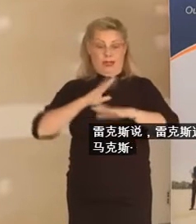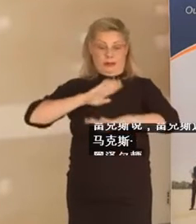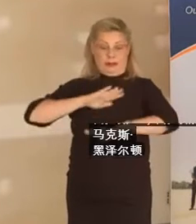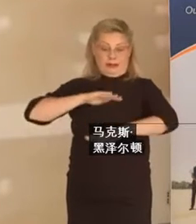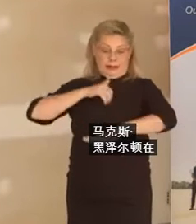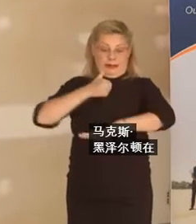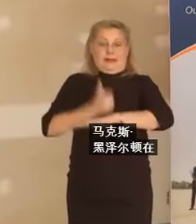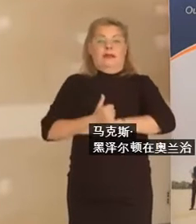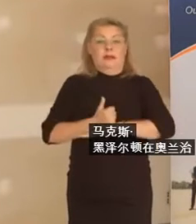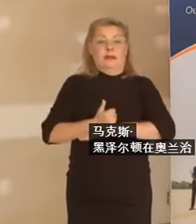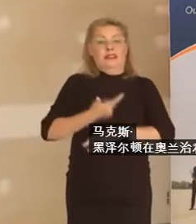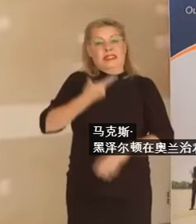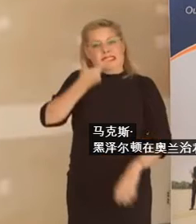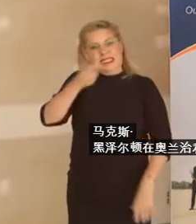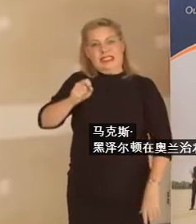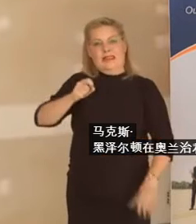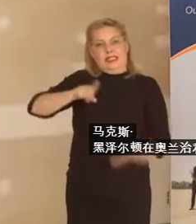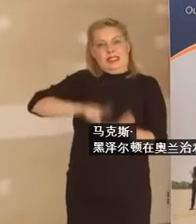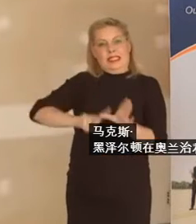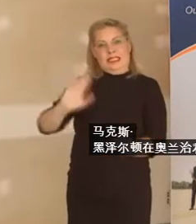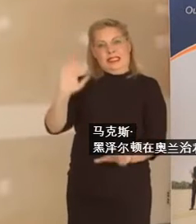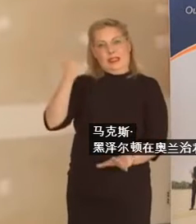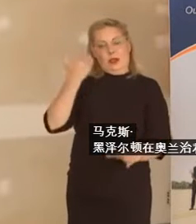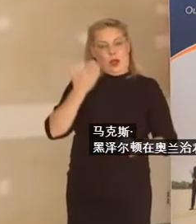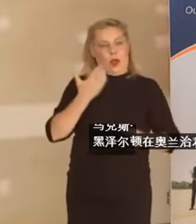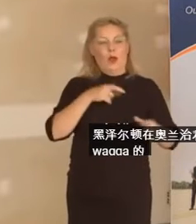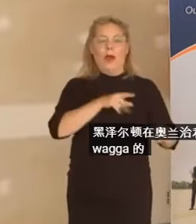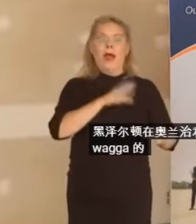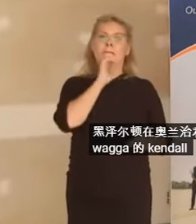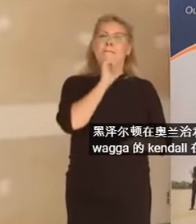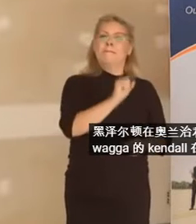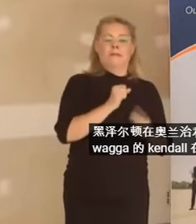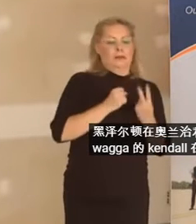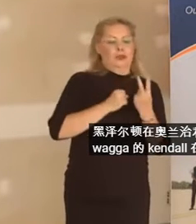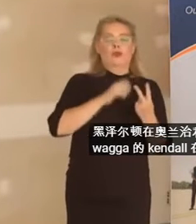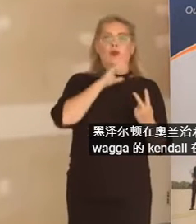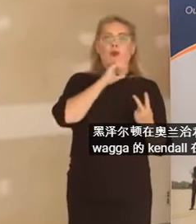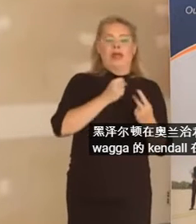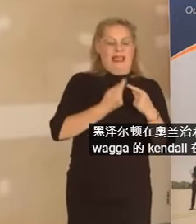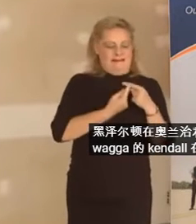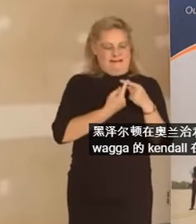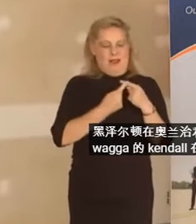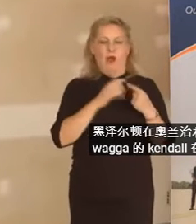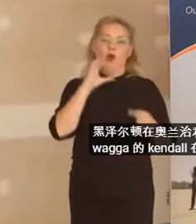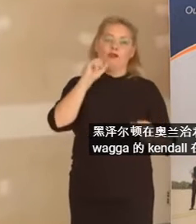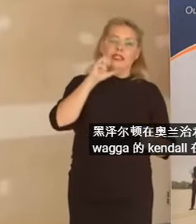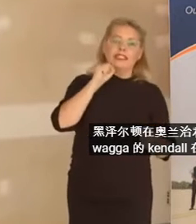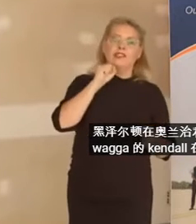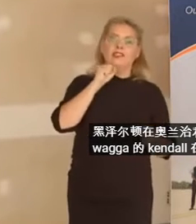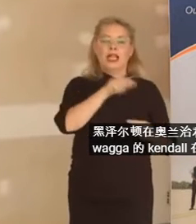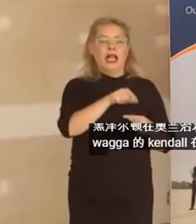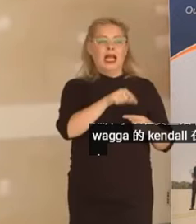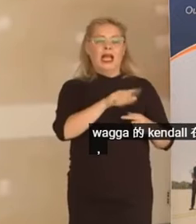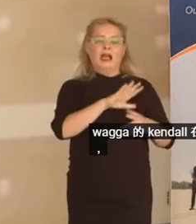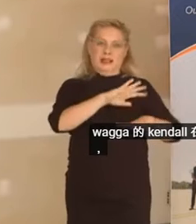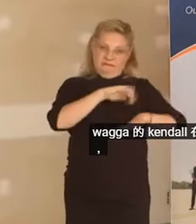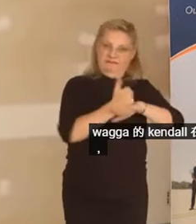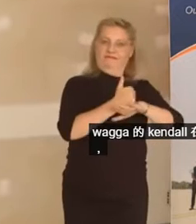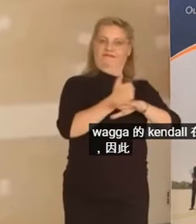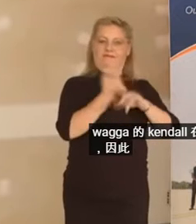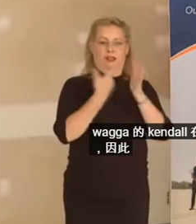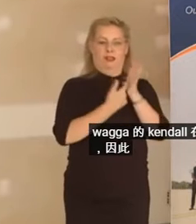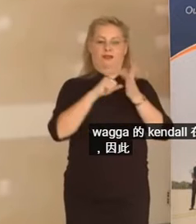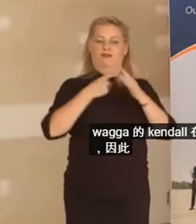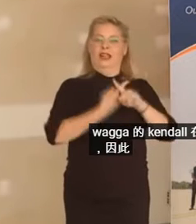years ago. Max Hazelton in Cudal near Orange and Don Kendall in Wagga created what is now Rex 70